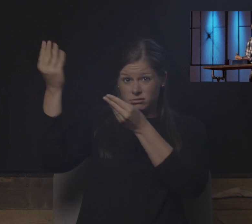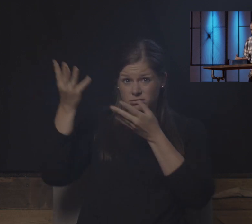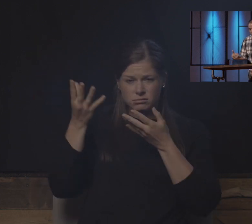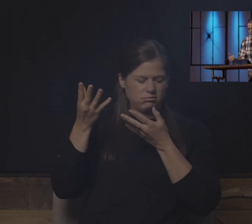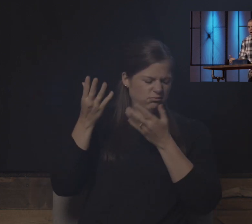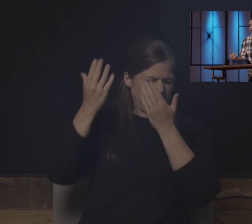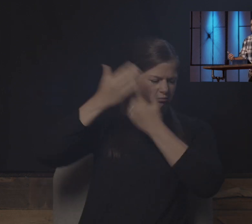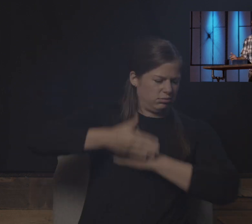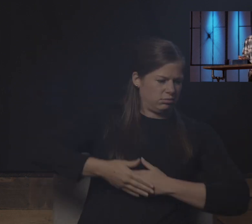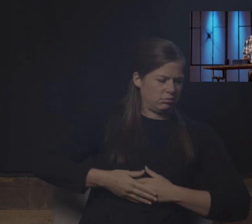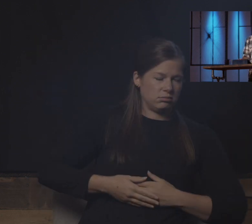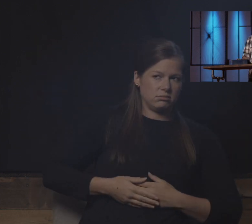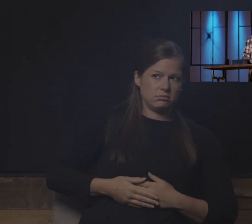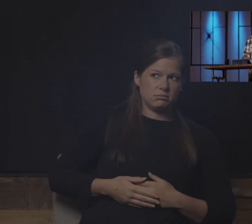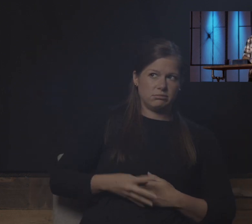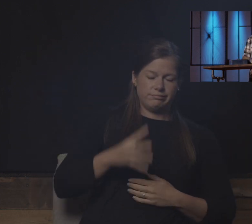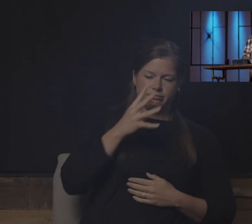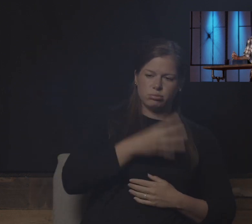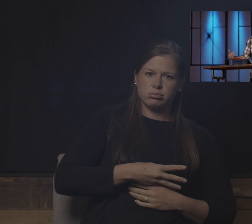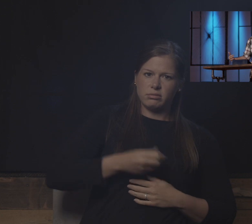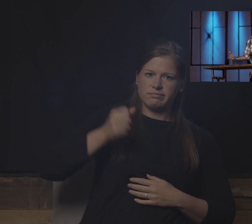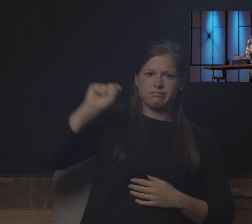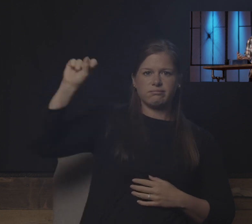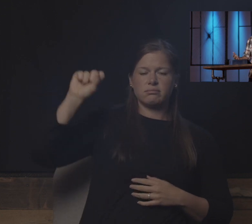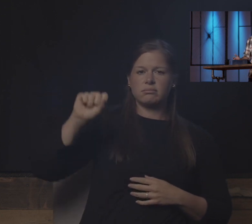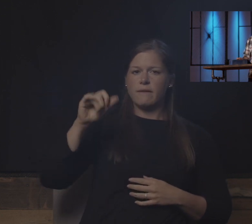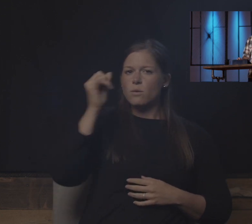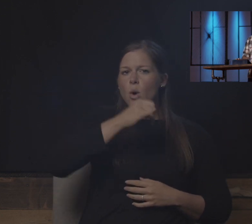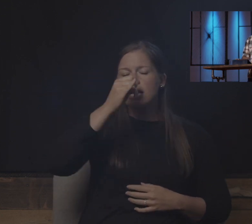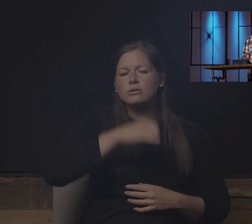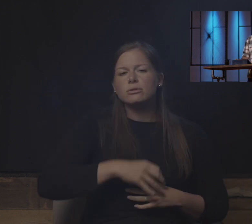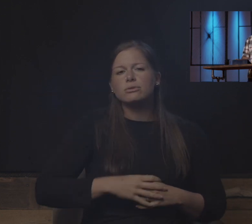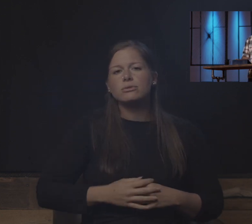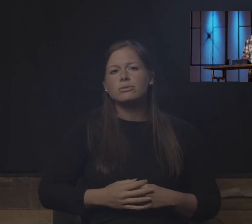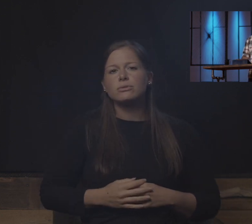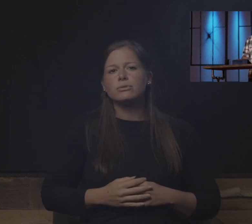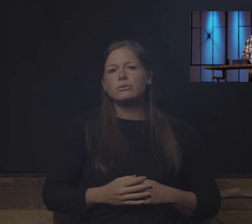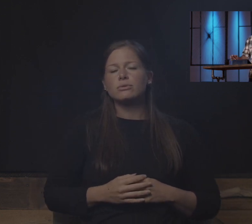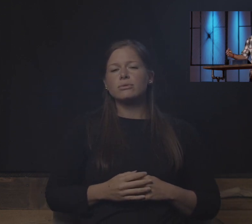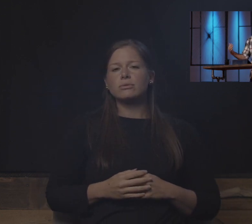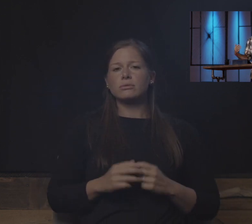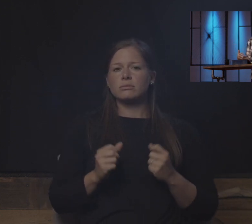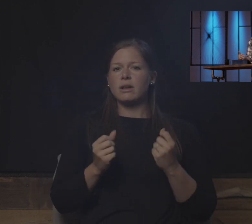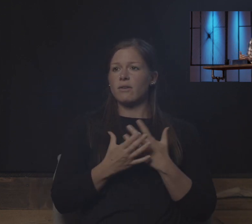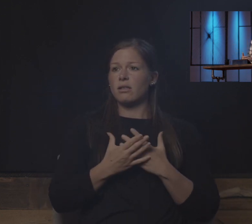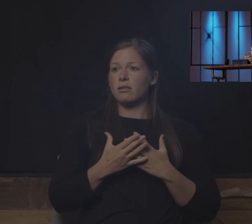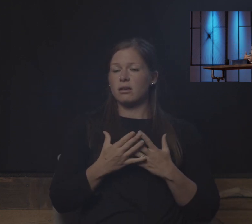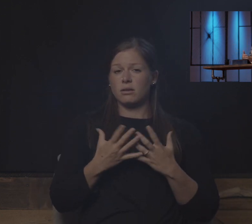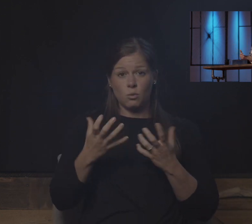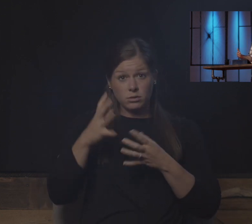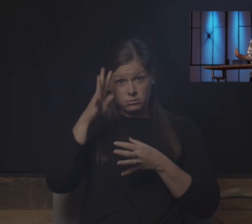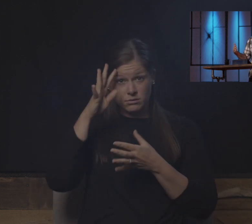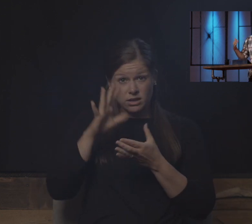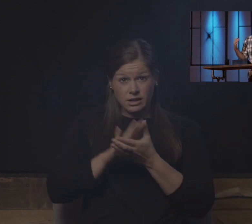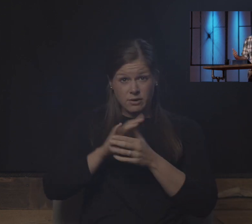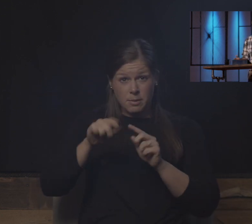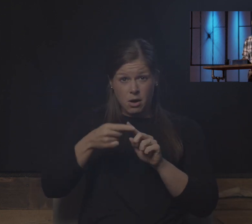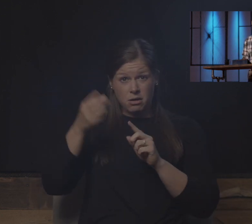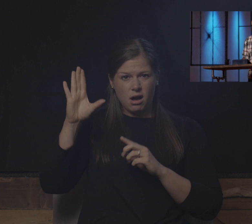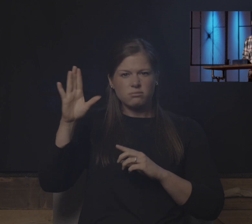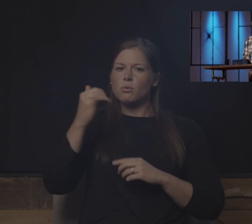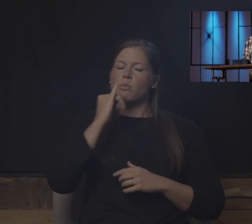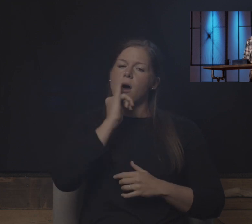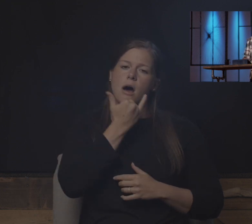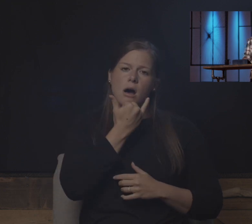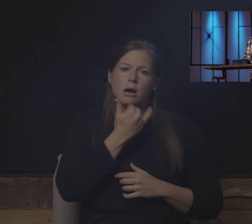They're completely wrong about spiritual things. Their knowledge of God is inaccurate. No matter how sharp their intellect, no matter how advanced